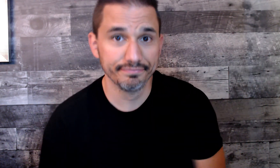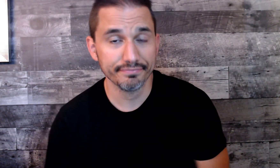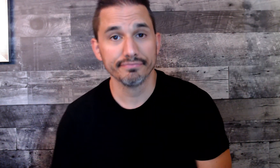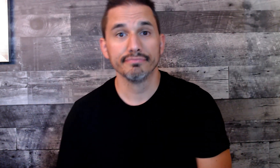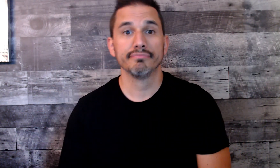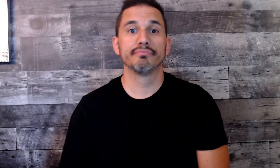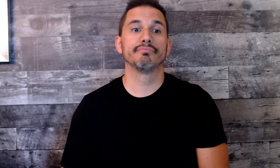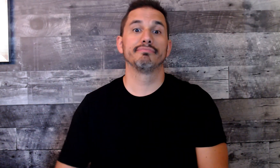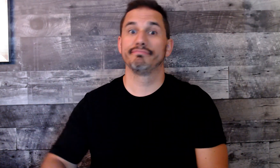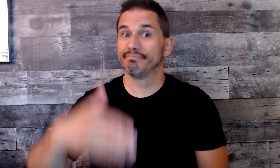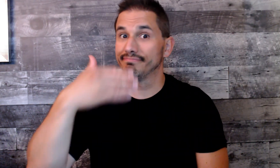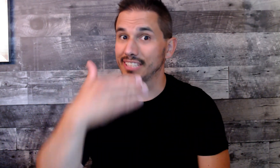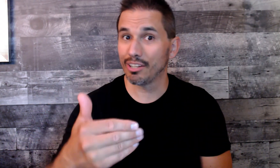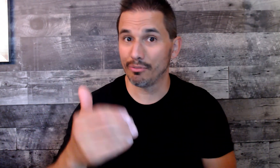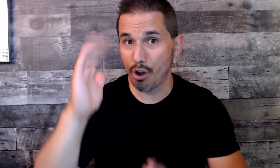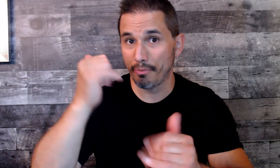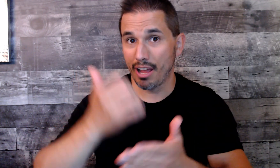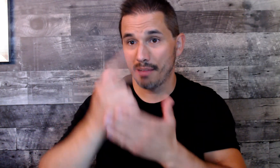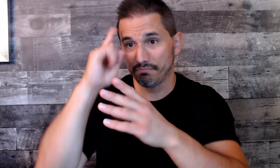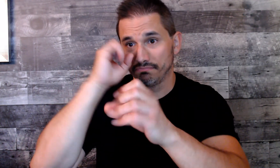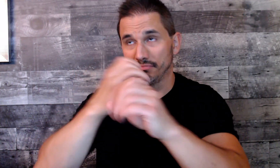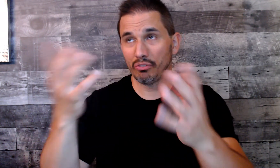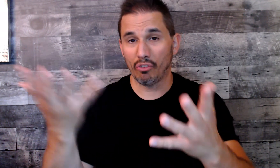one product. And I hope this gives you a good idea of how you could